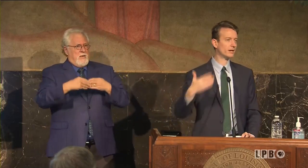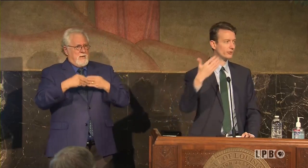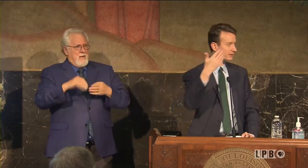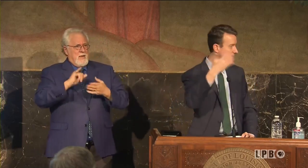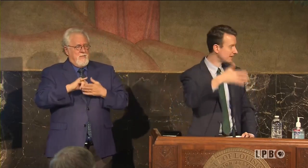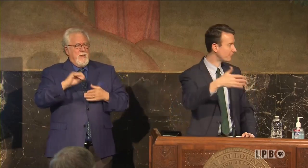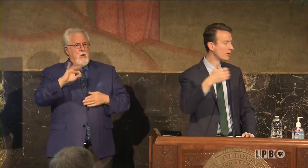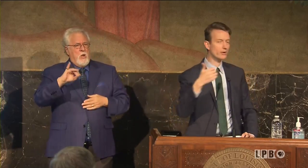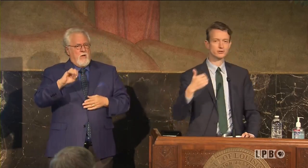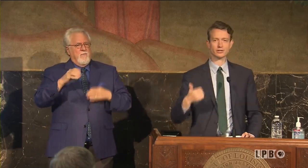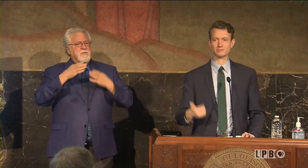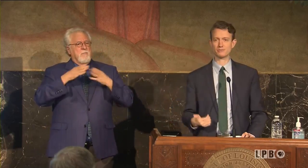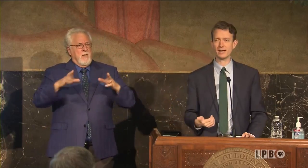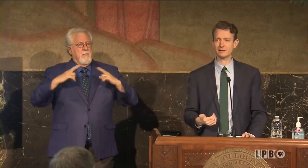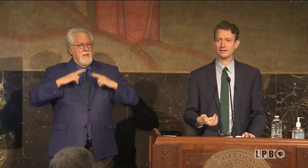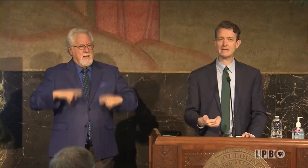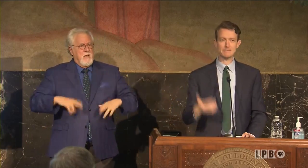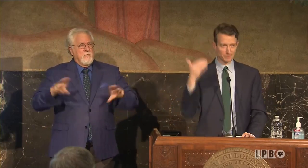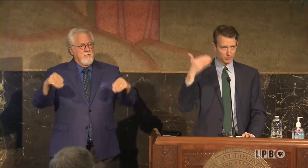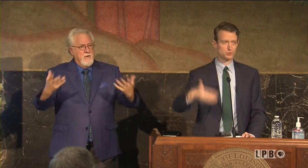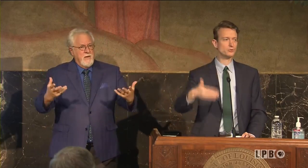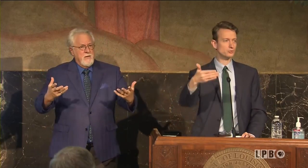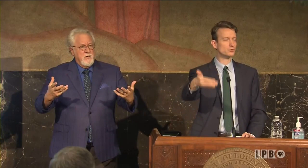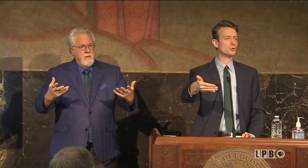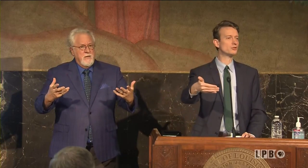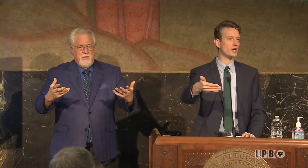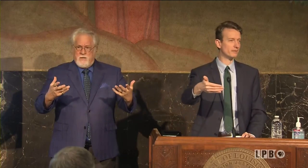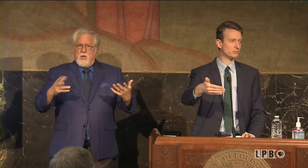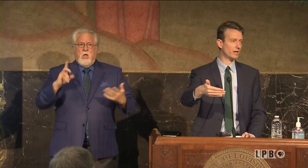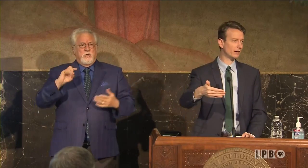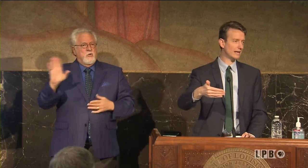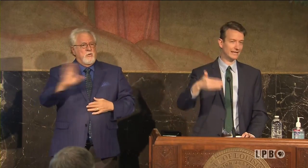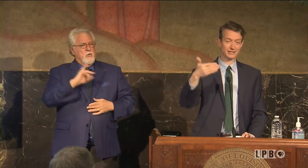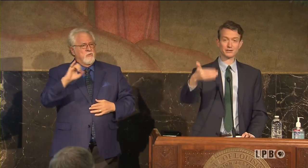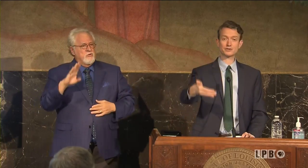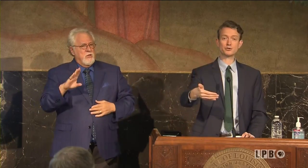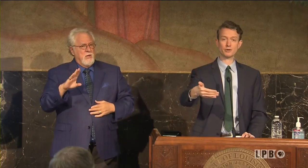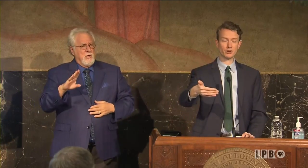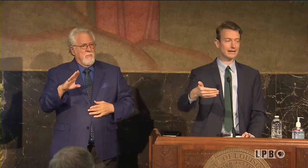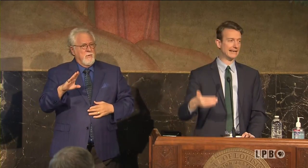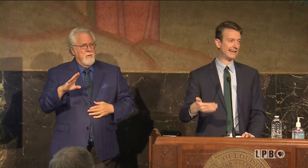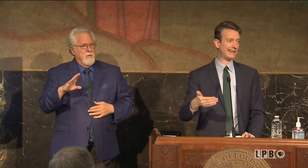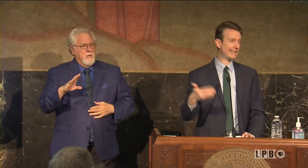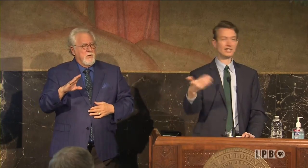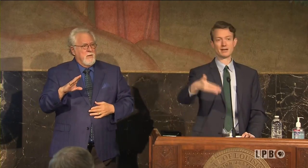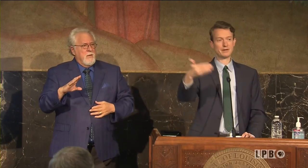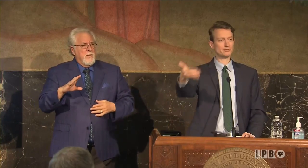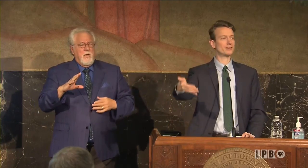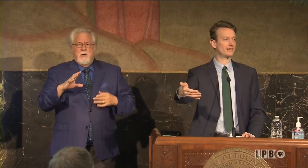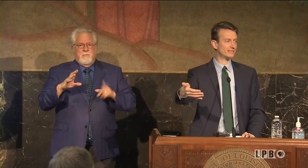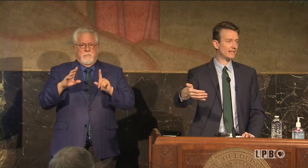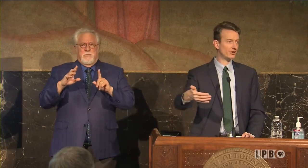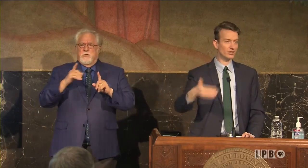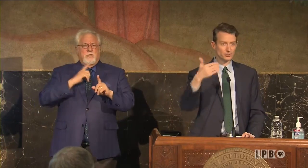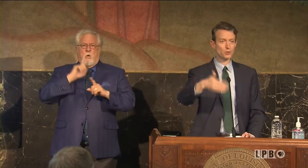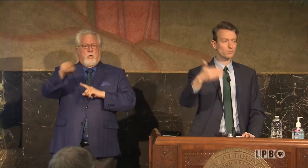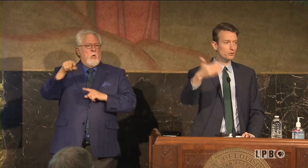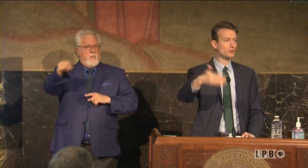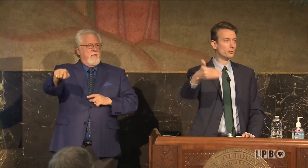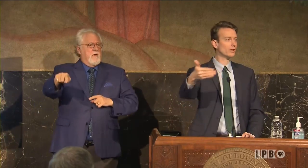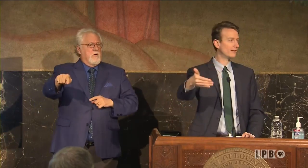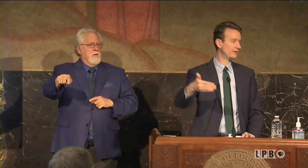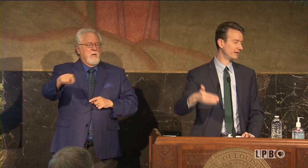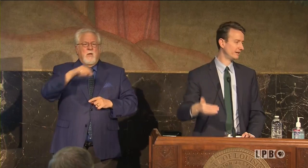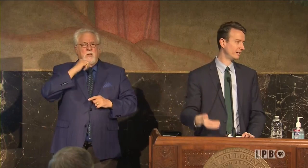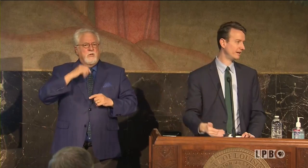Office of Public Health, that the State Fire Marshal has provided, do your job as well as a consumer in not patronizing that area. Don't